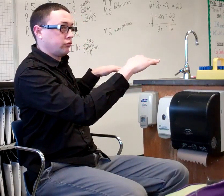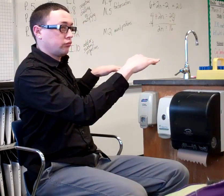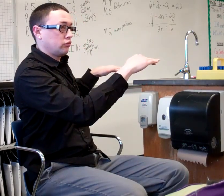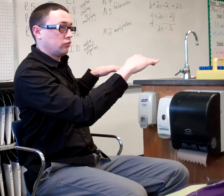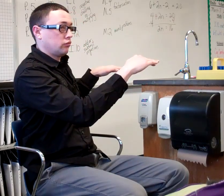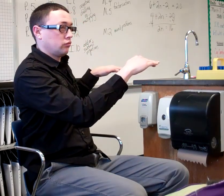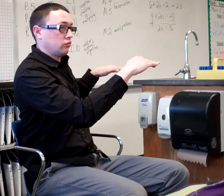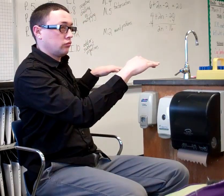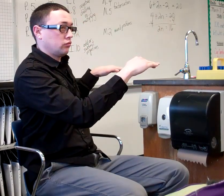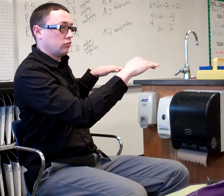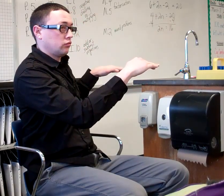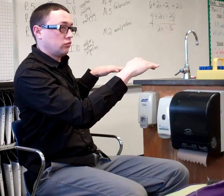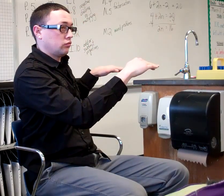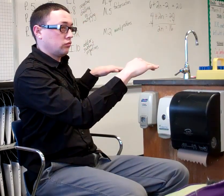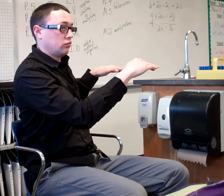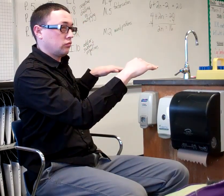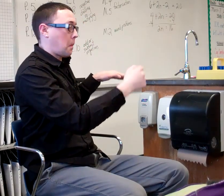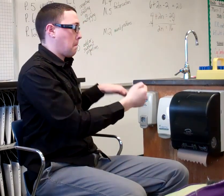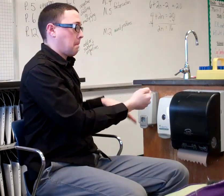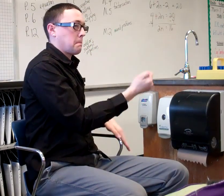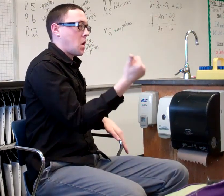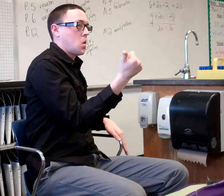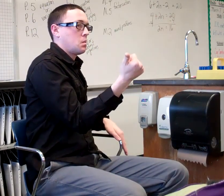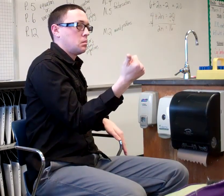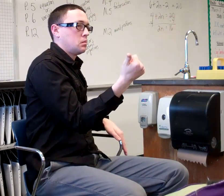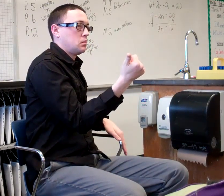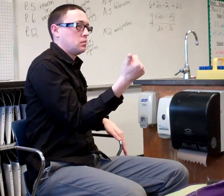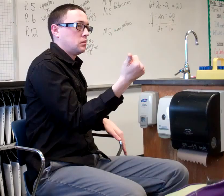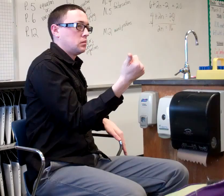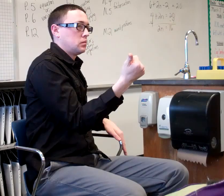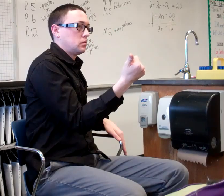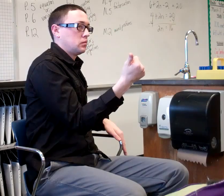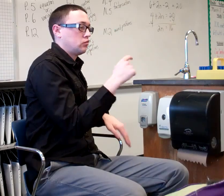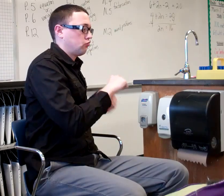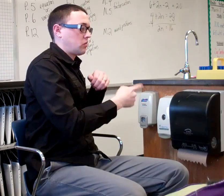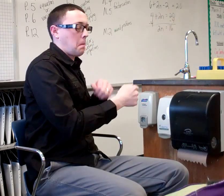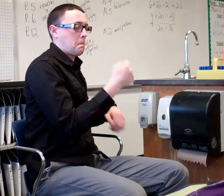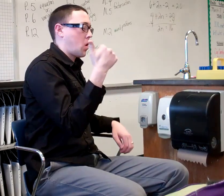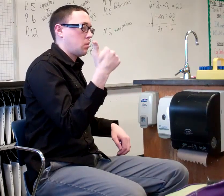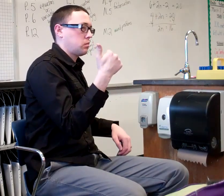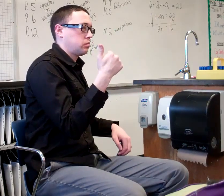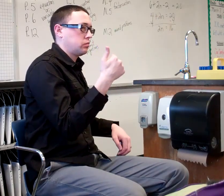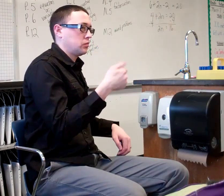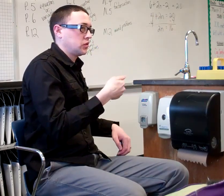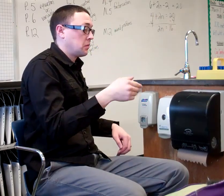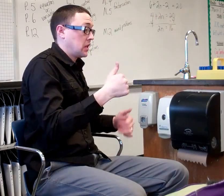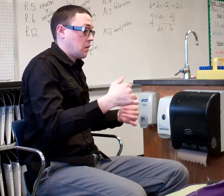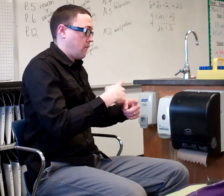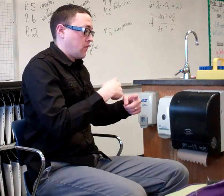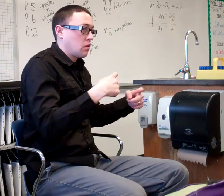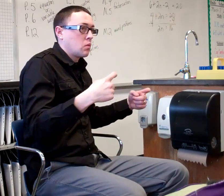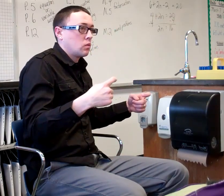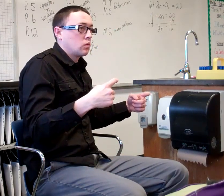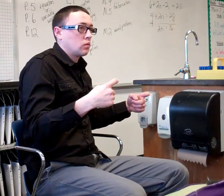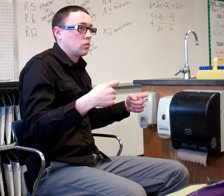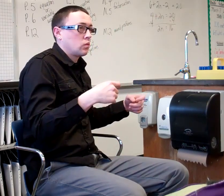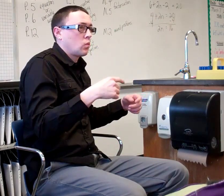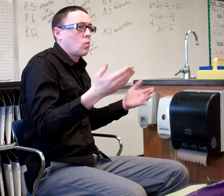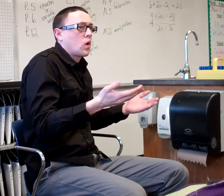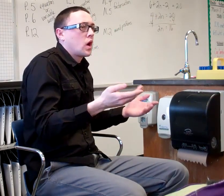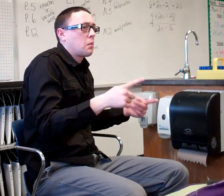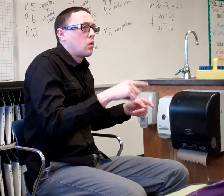The trash has been moved. Now I just have something happening to the variable. Say it out loud, Taylor. What's happening to the